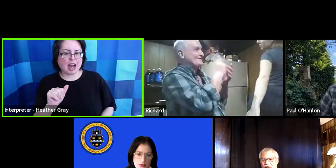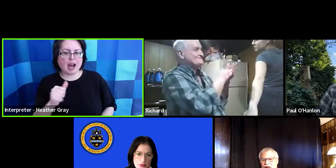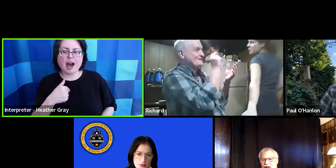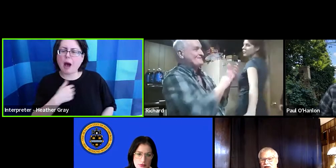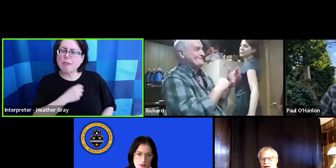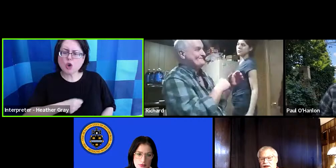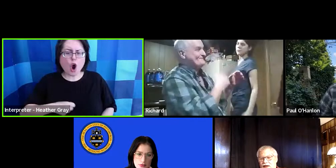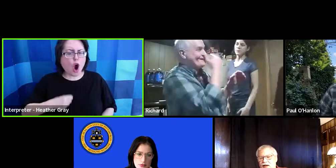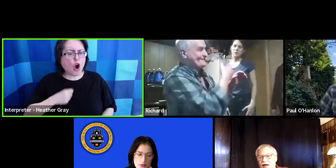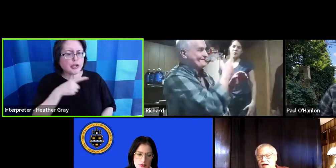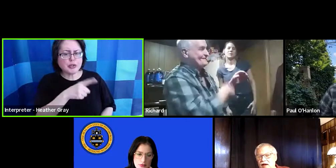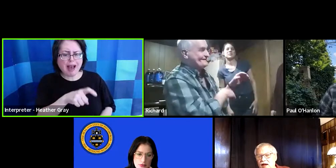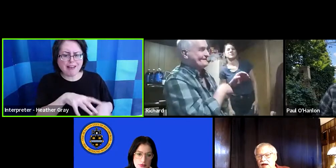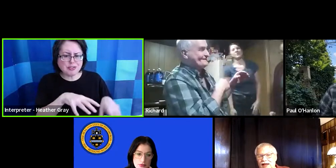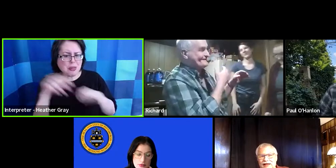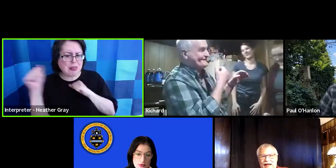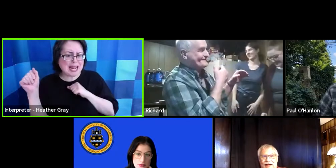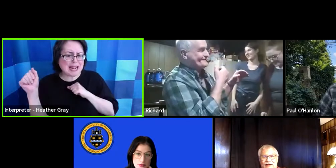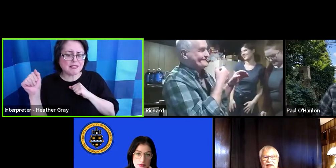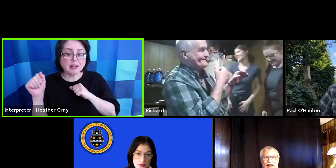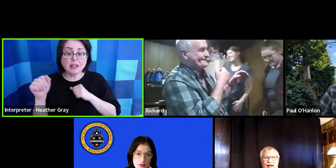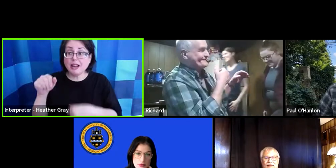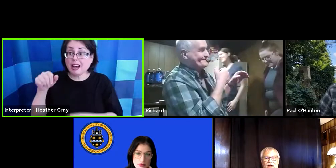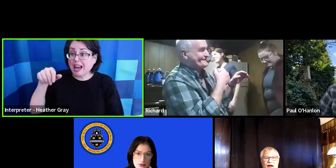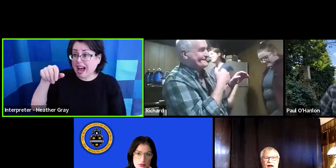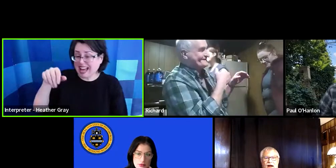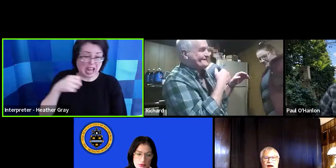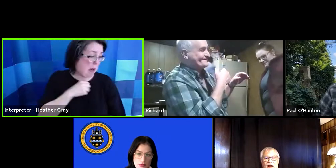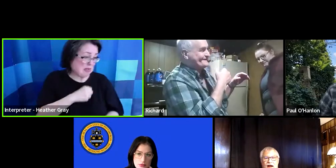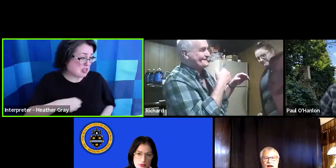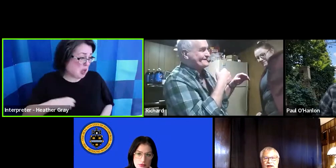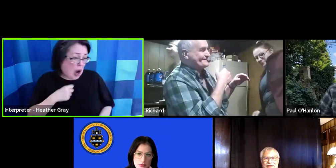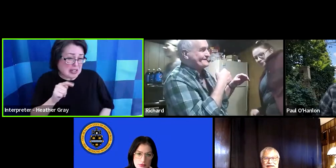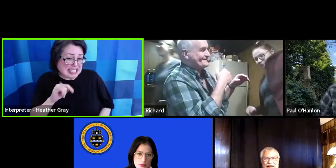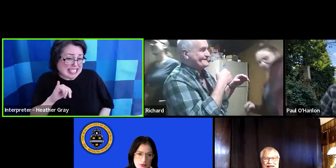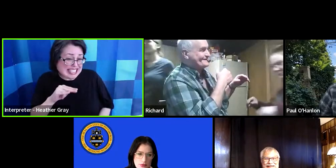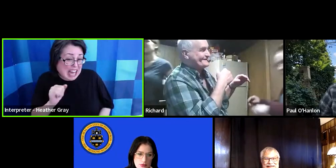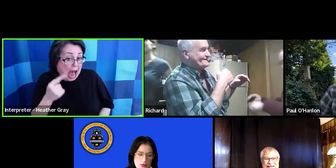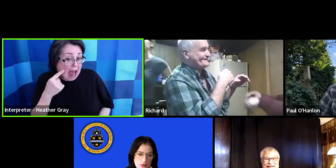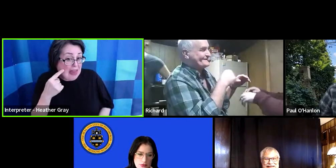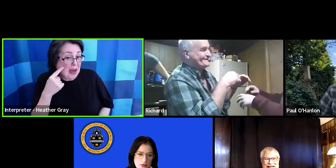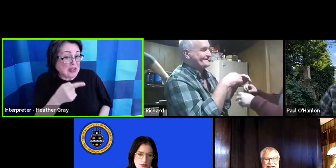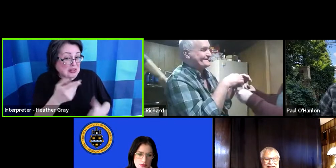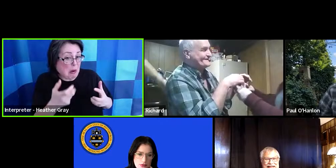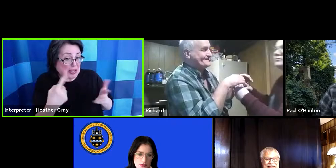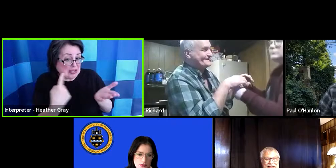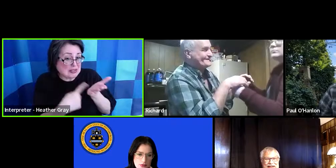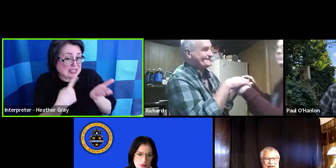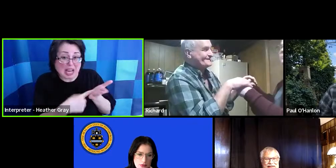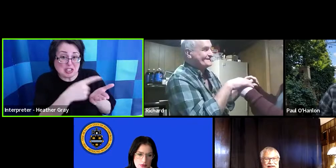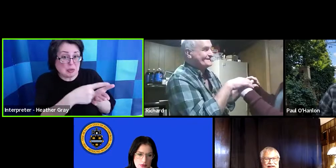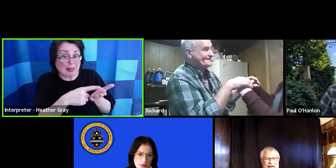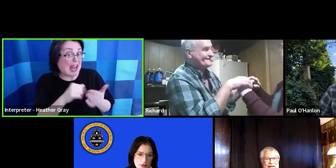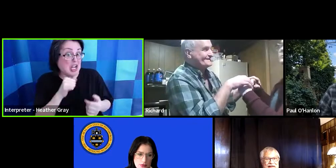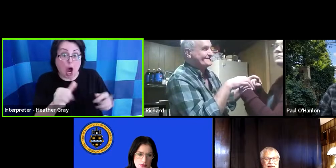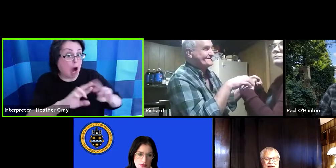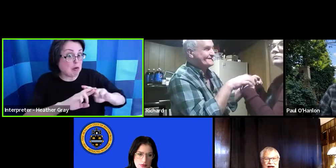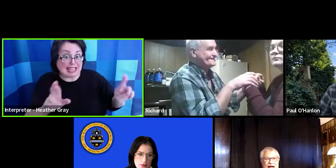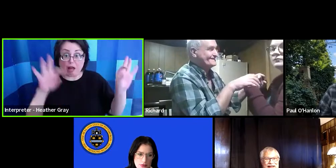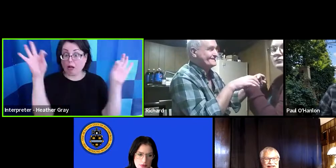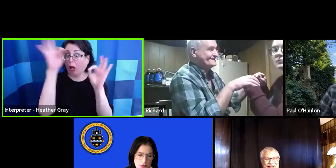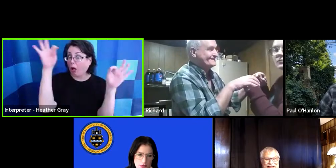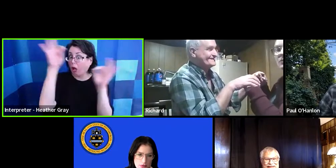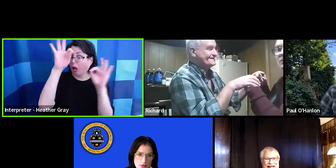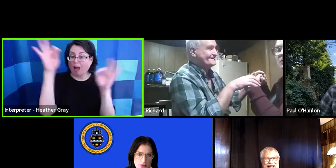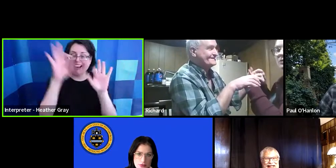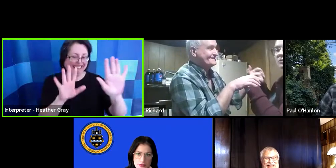Paul, would you, I'm sorry I didn't mean to put you on the spot. I thought you might have a few words about that before we go to the sidewalk thing,